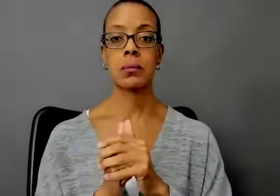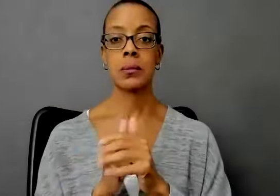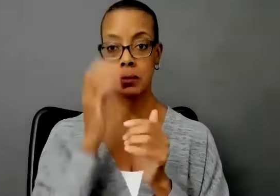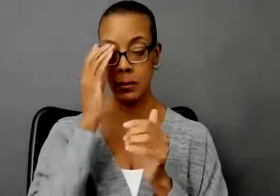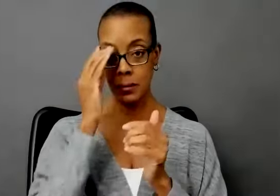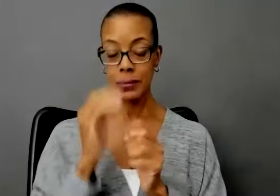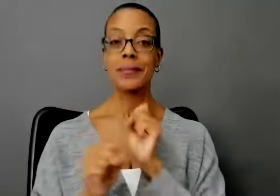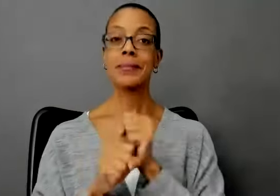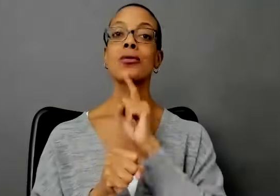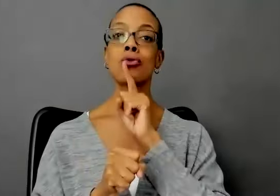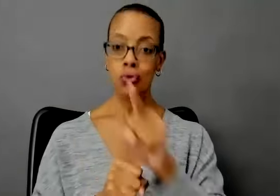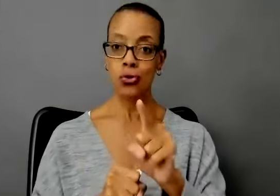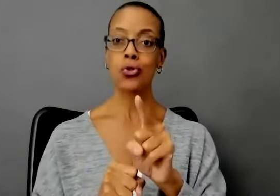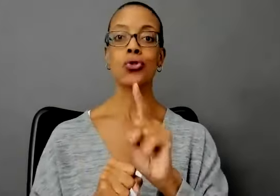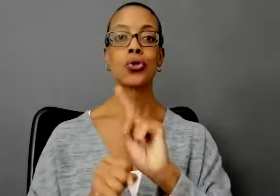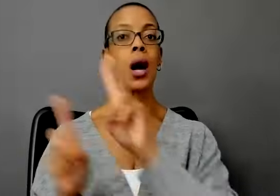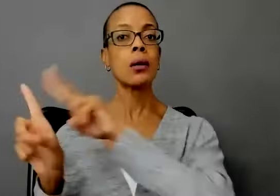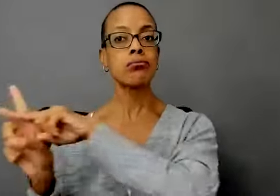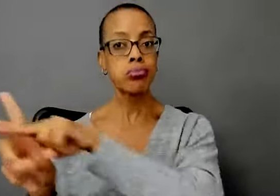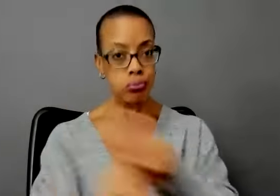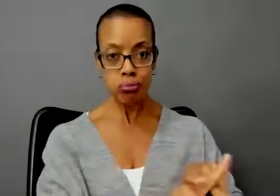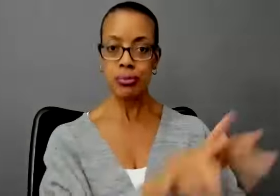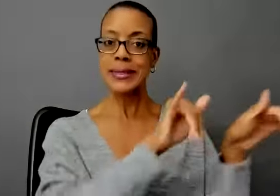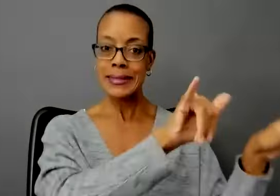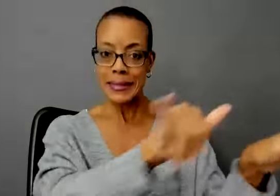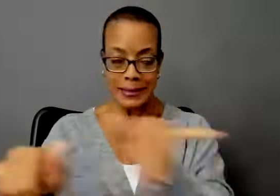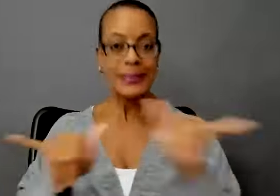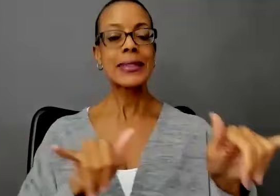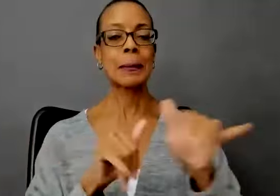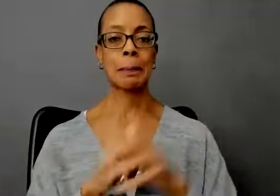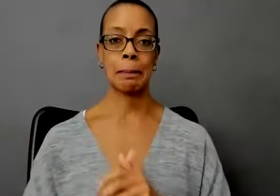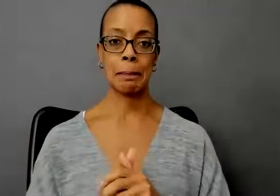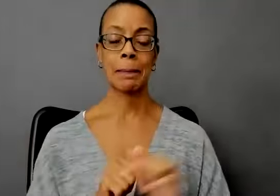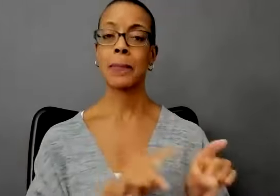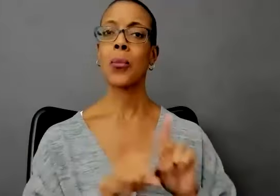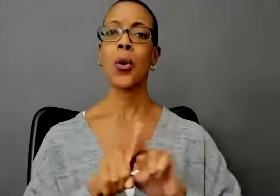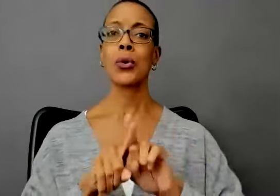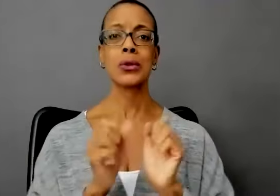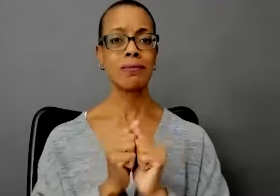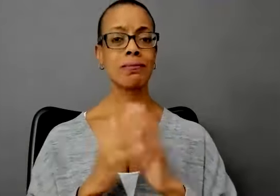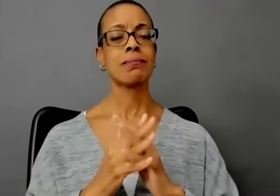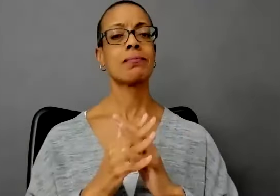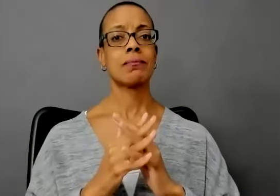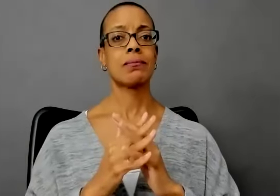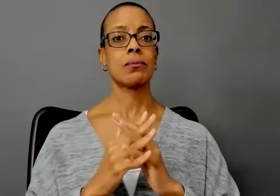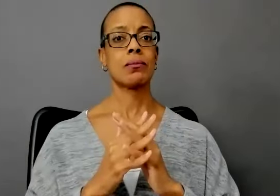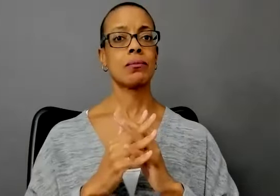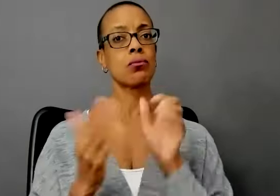uniform application. They also need to establish mechanisms to monitor the implementation